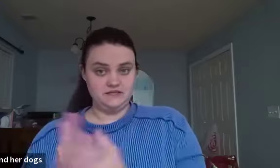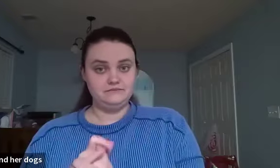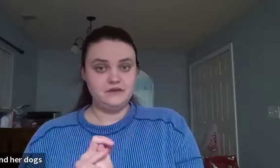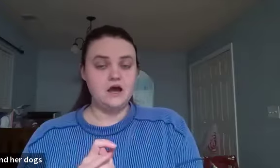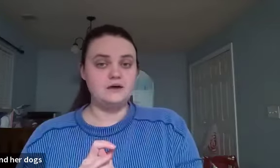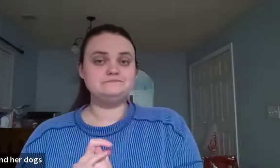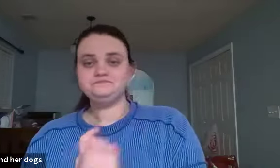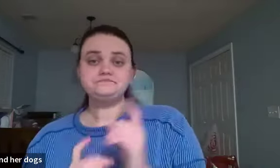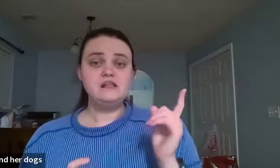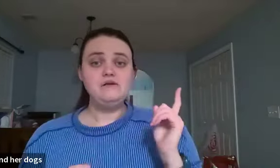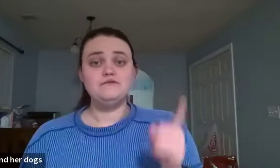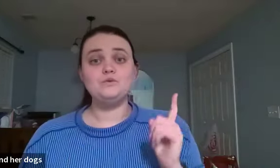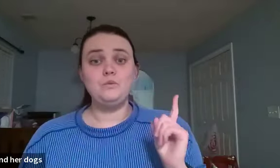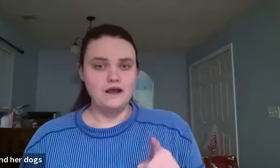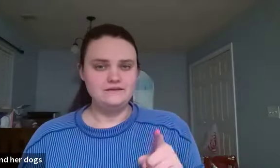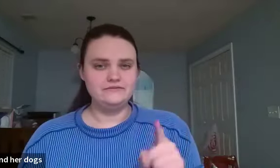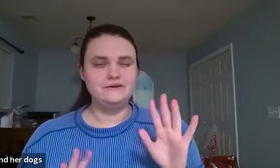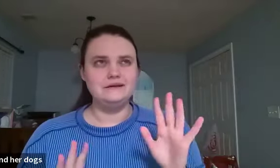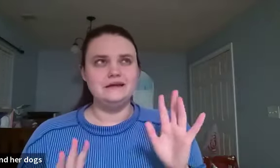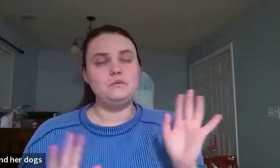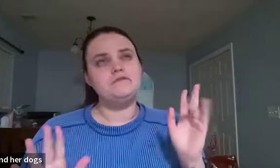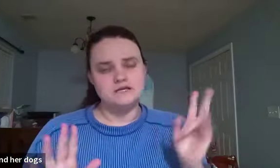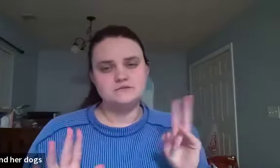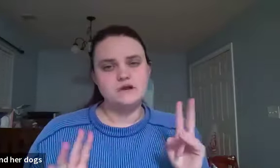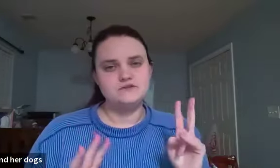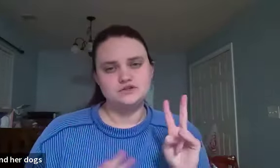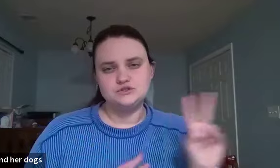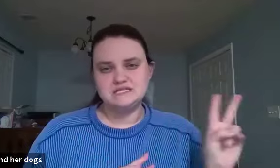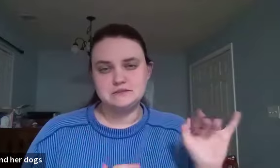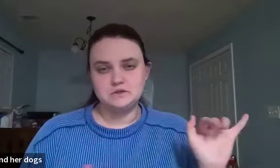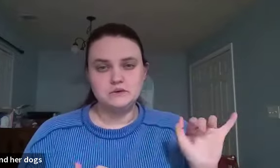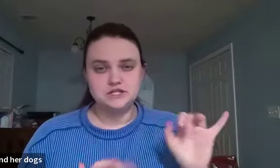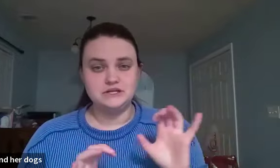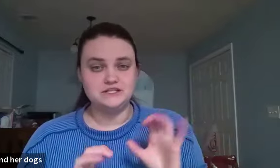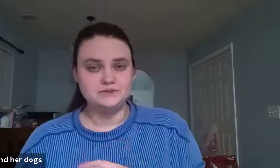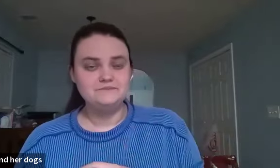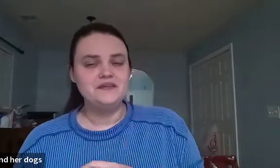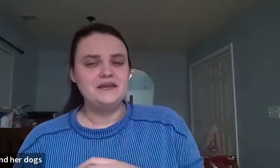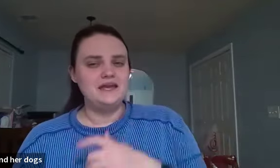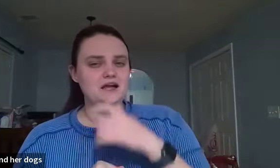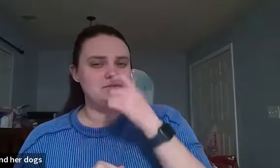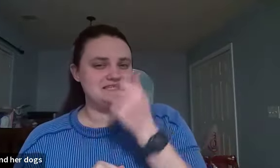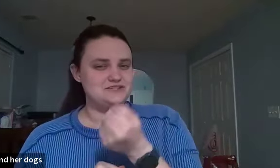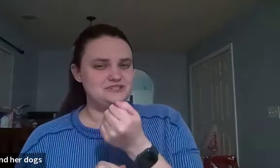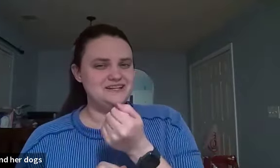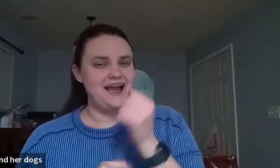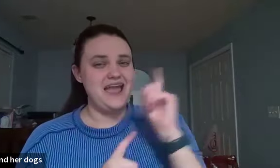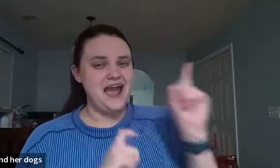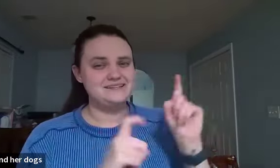family, for wife, well, for husband and wife, there are 2 similar ways you can do it. It's interesting. I